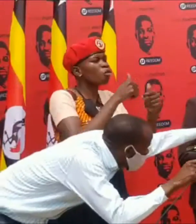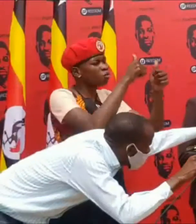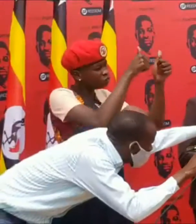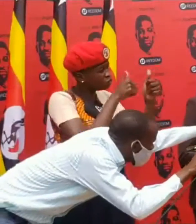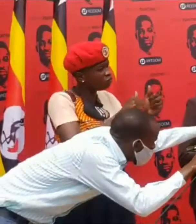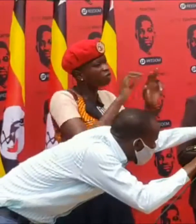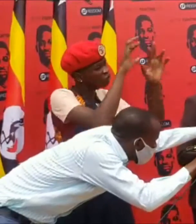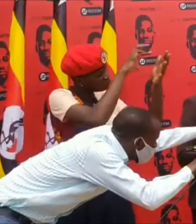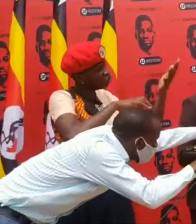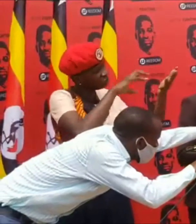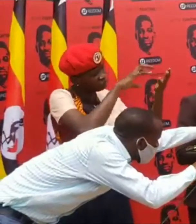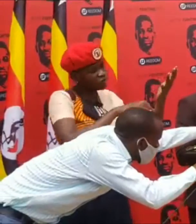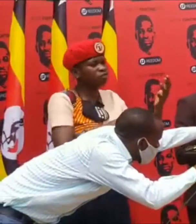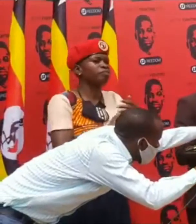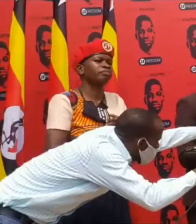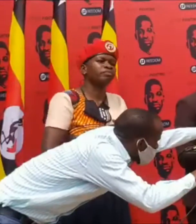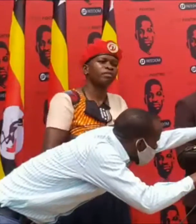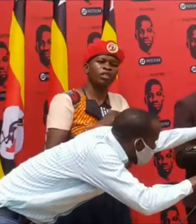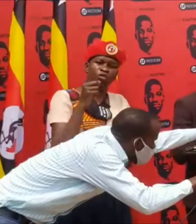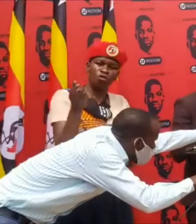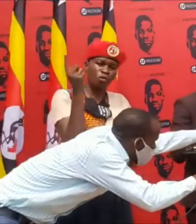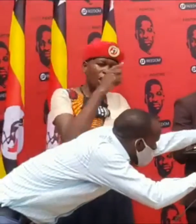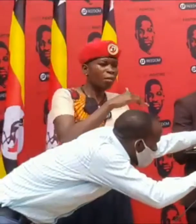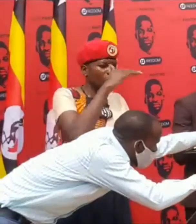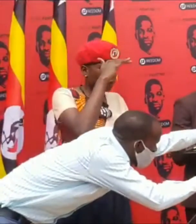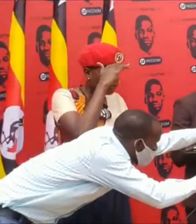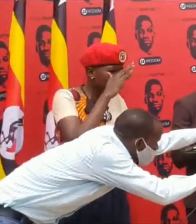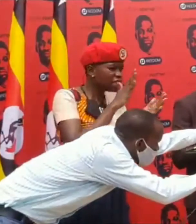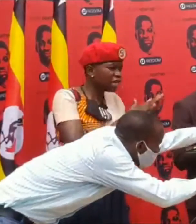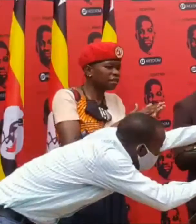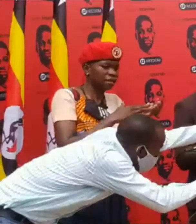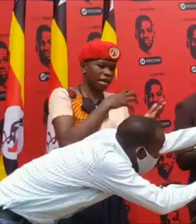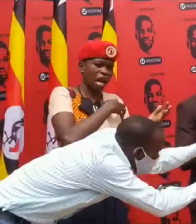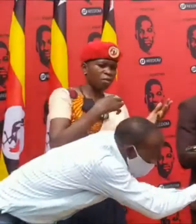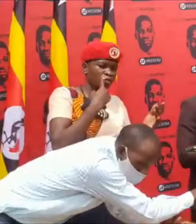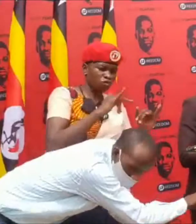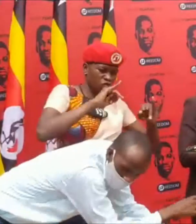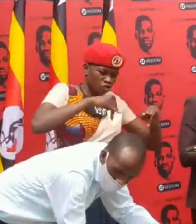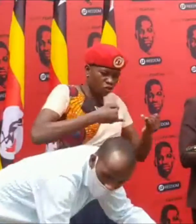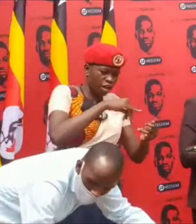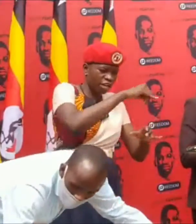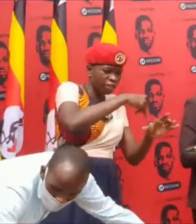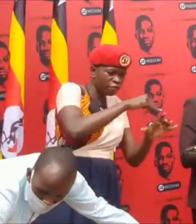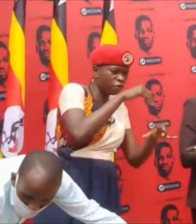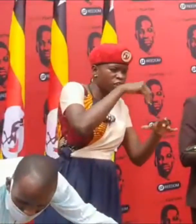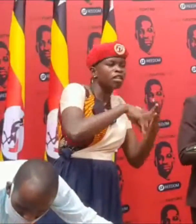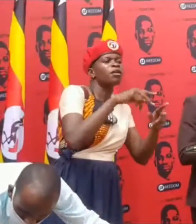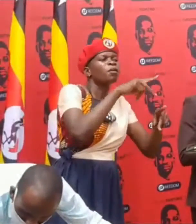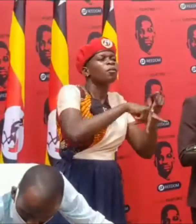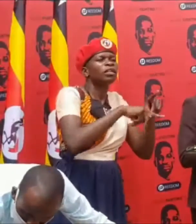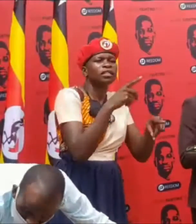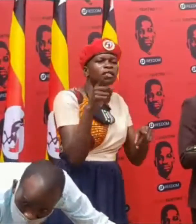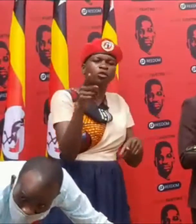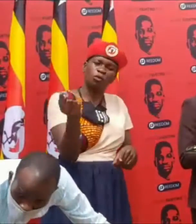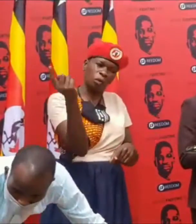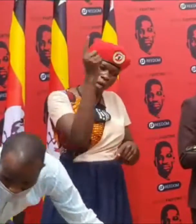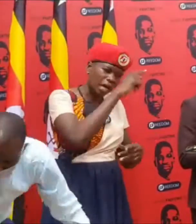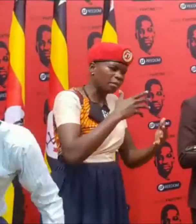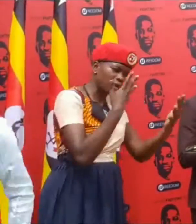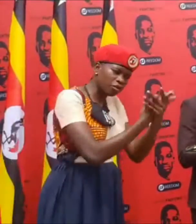pulezidenti, muveeyo muvumirire poliisi okwetaba mu politics kati nga batimba ebifaananyi bya Mwami Museveni, kubanga ekyo kibeera